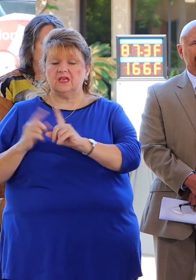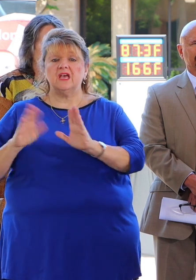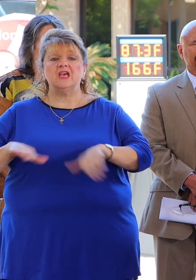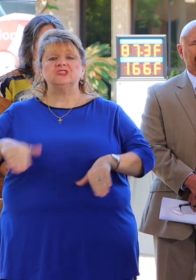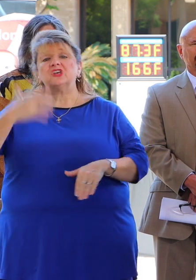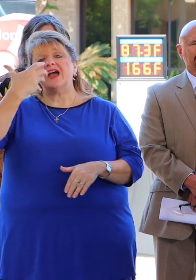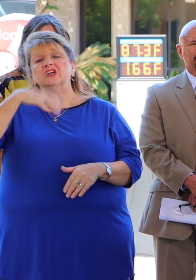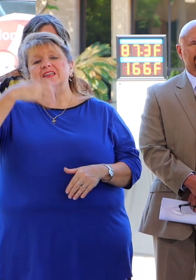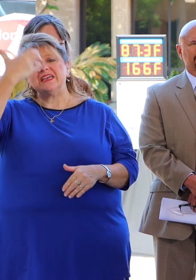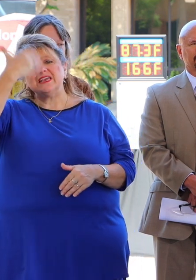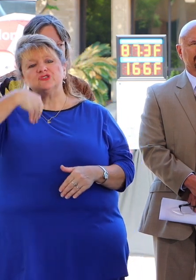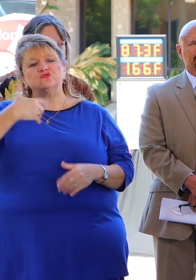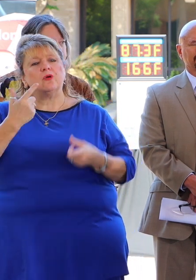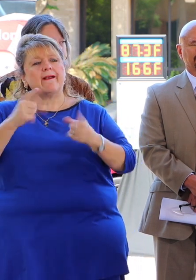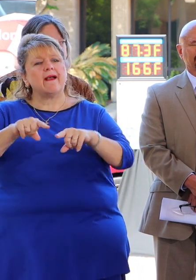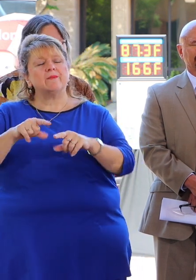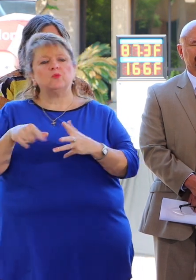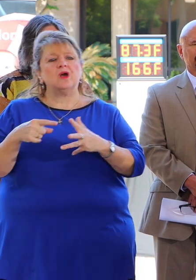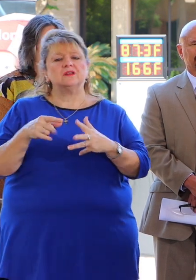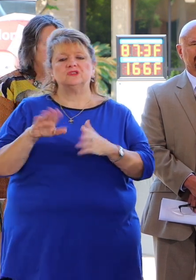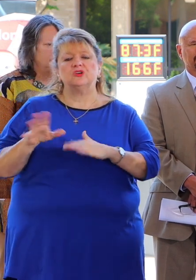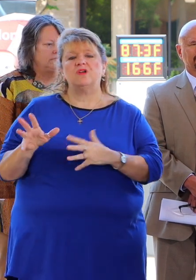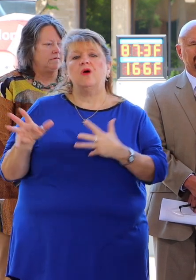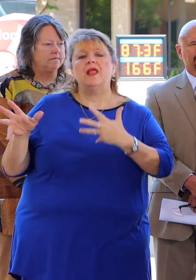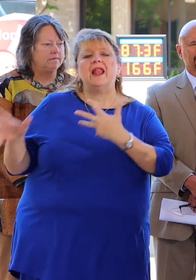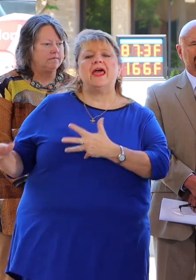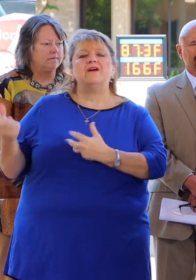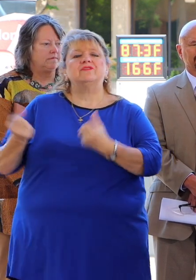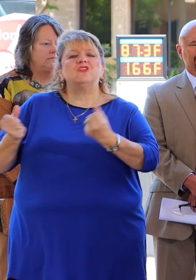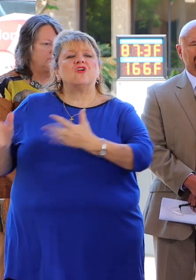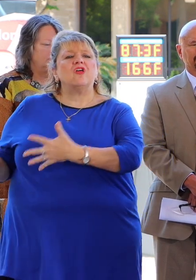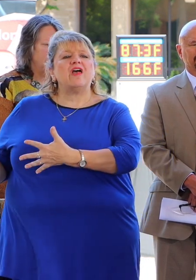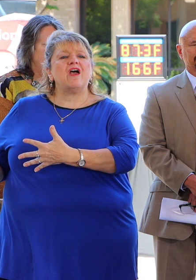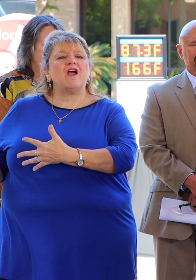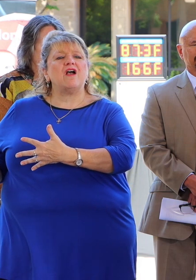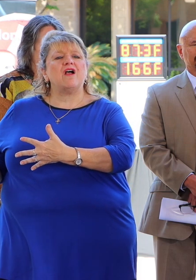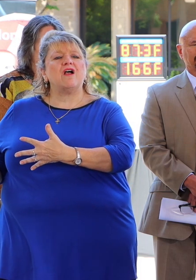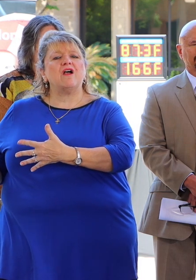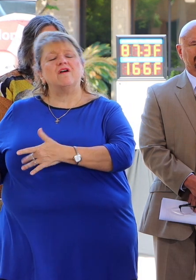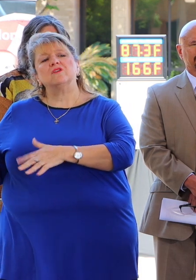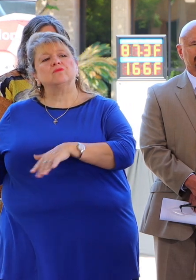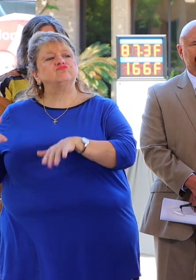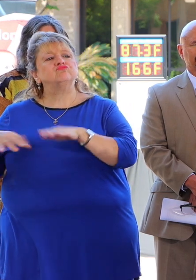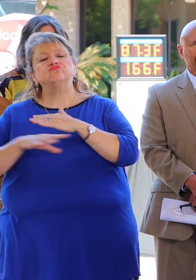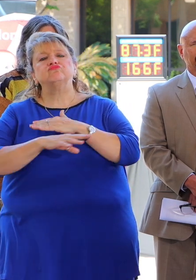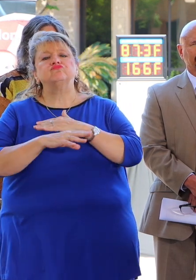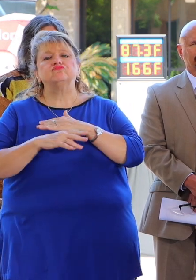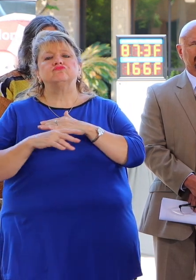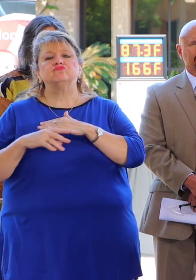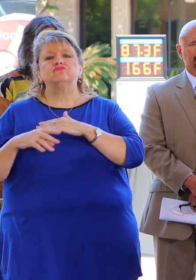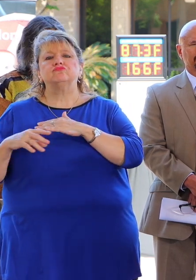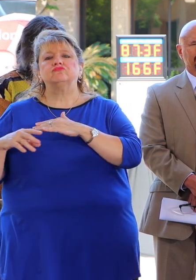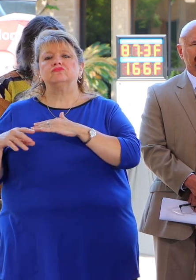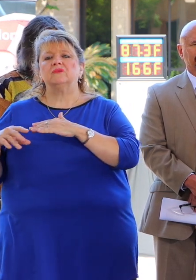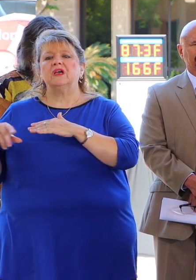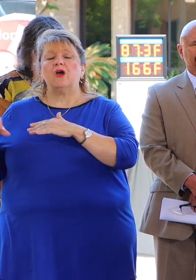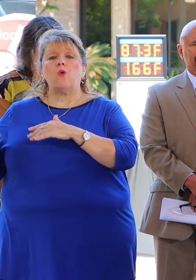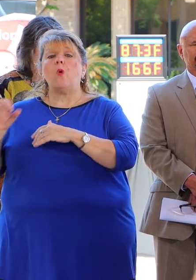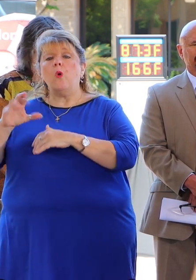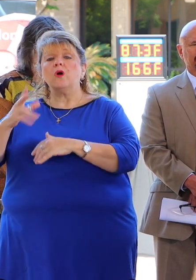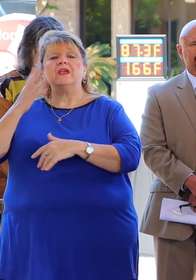stroke occurs when children are forgotten in a vehicle, gain access to the interior of a